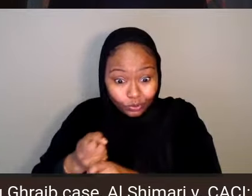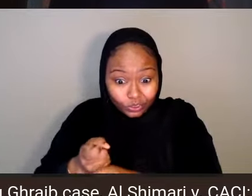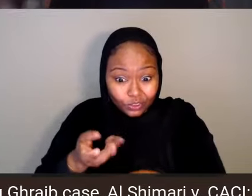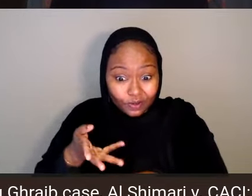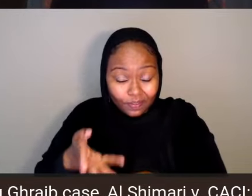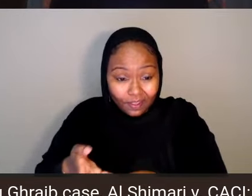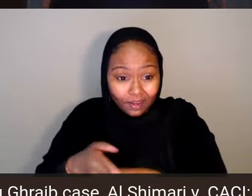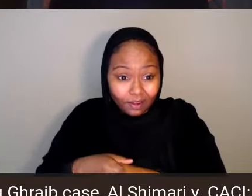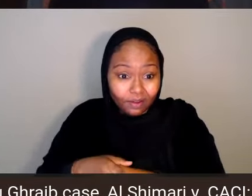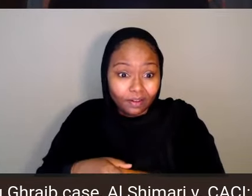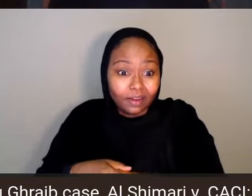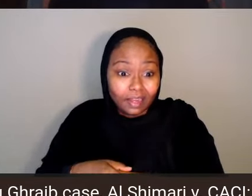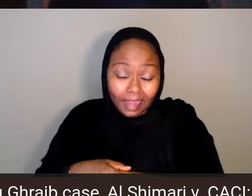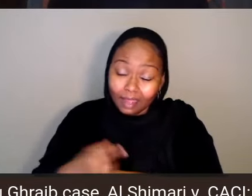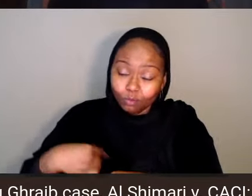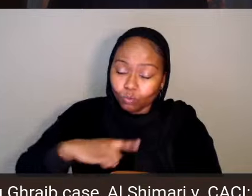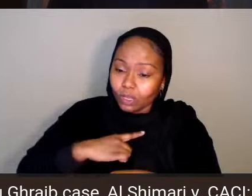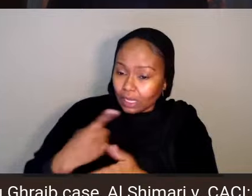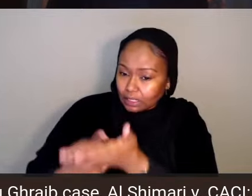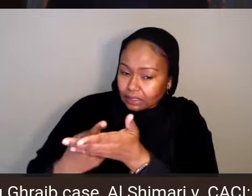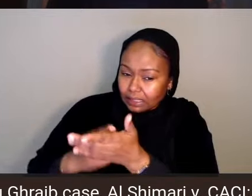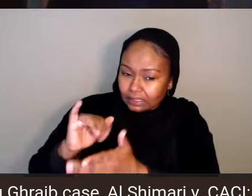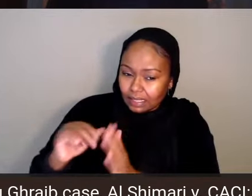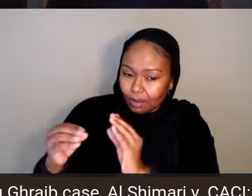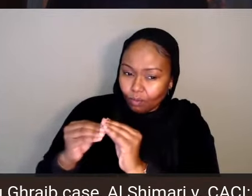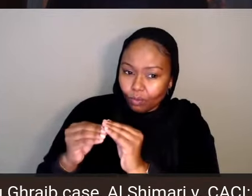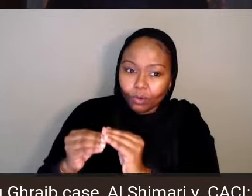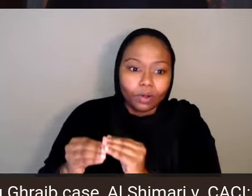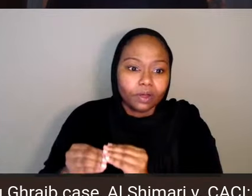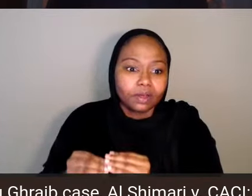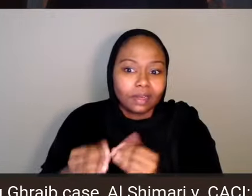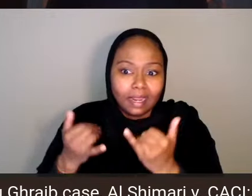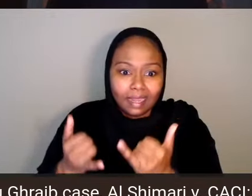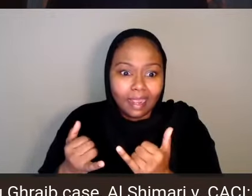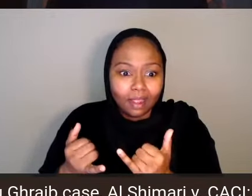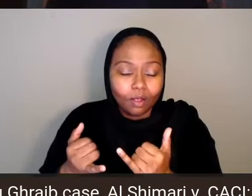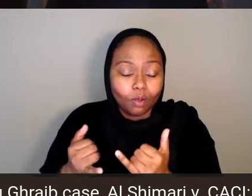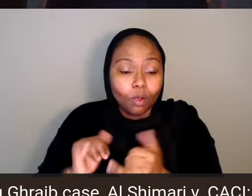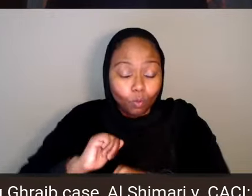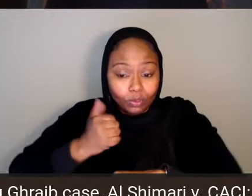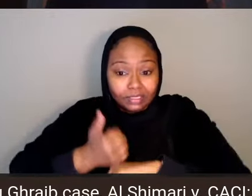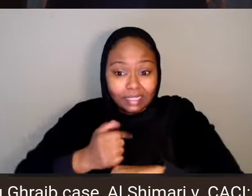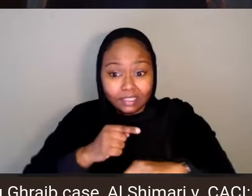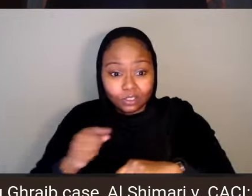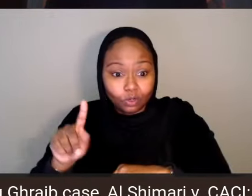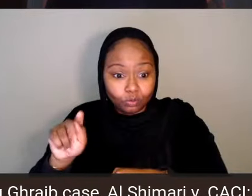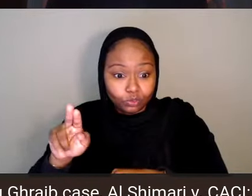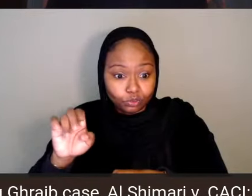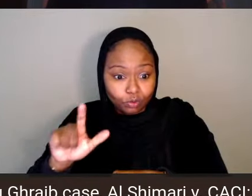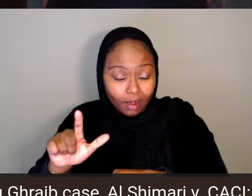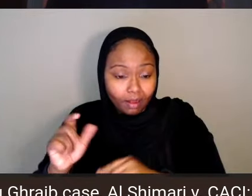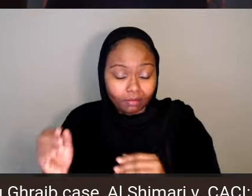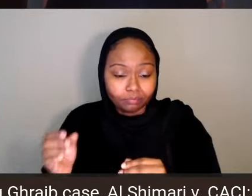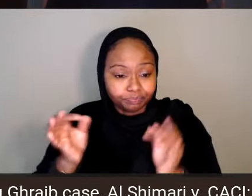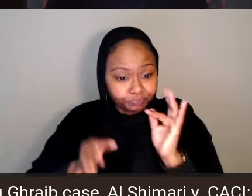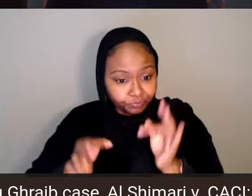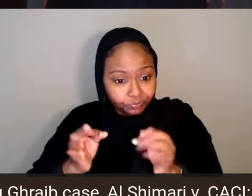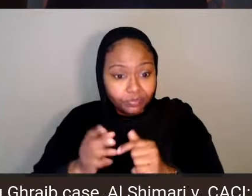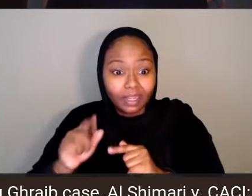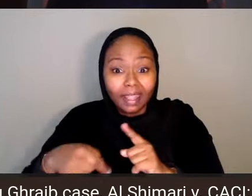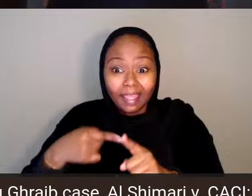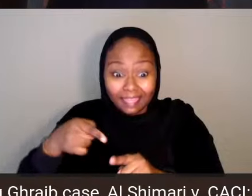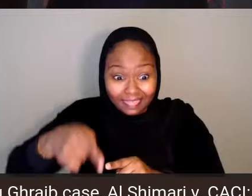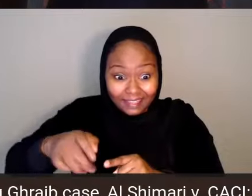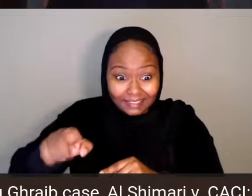prison. And we can talk more about the fact that we're now set to go to trial many, many years later, this April.